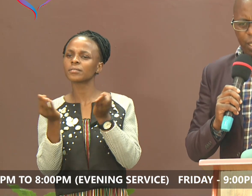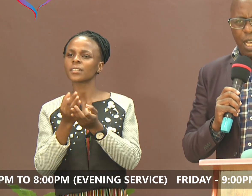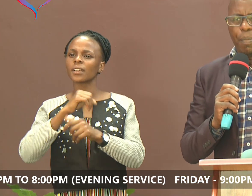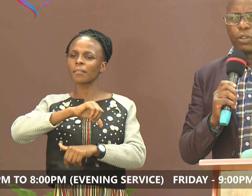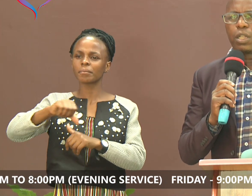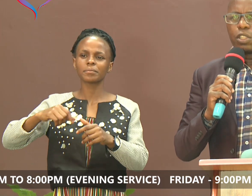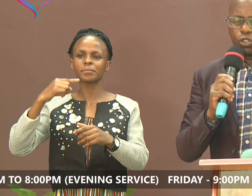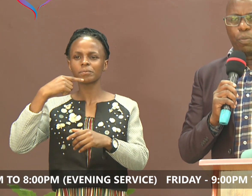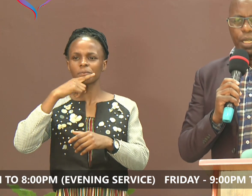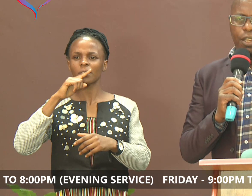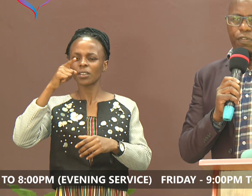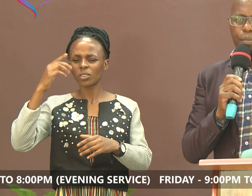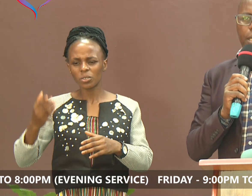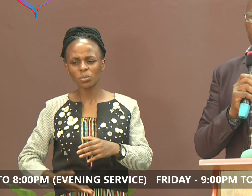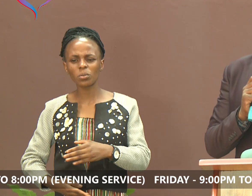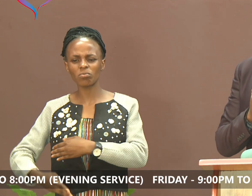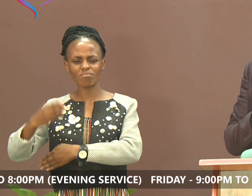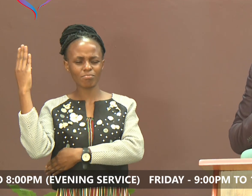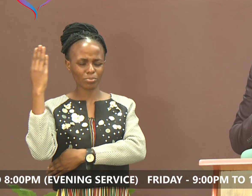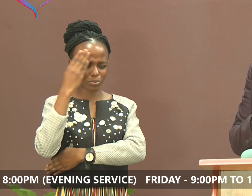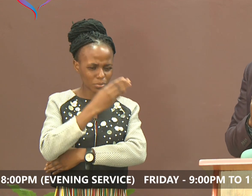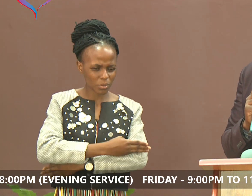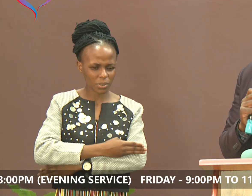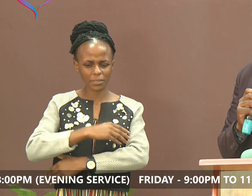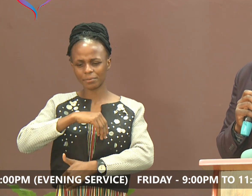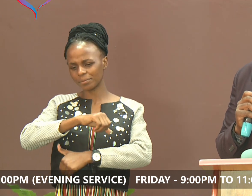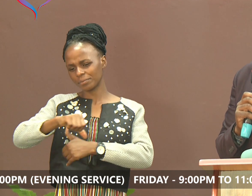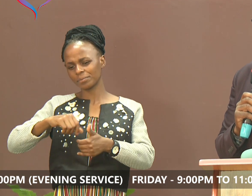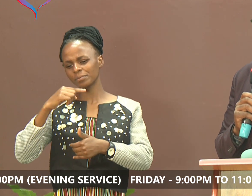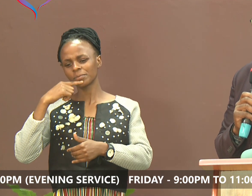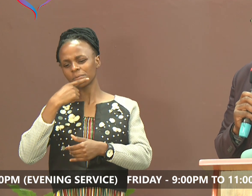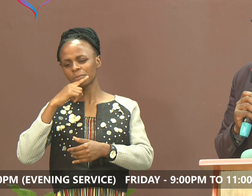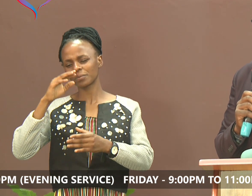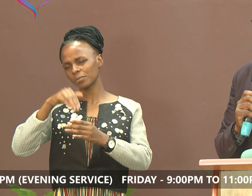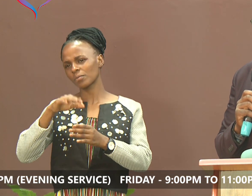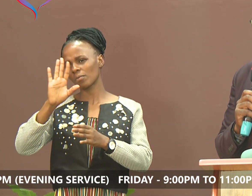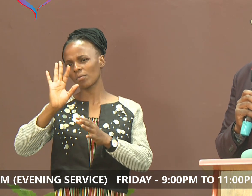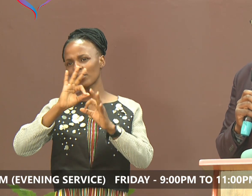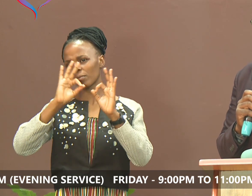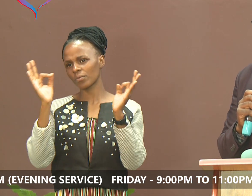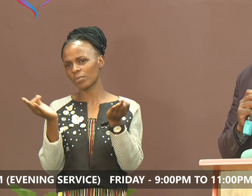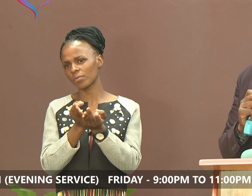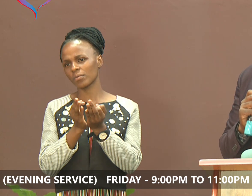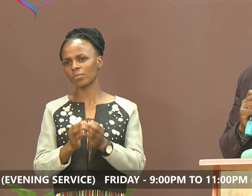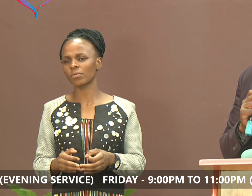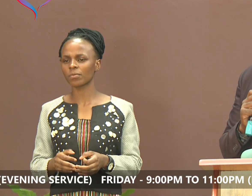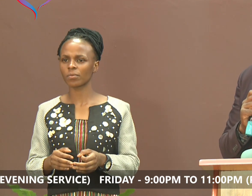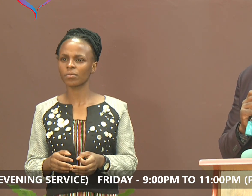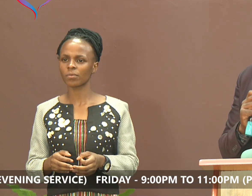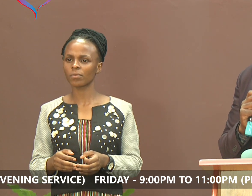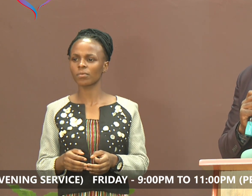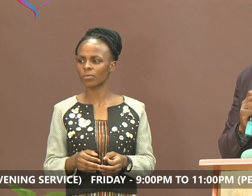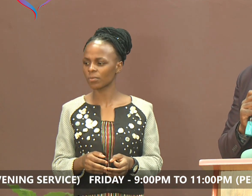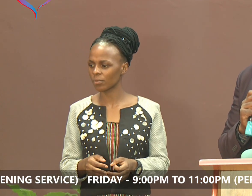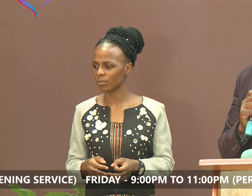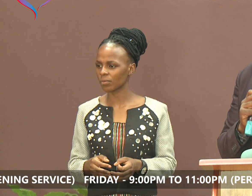boundaries about social media in your family? Nono chenkulu bintu chebikulu bye mutunulira bwe mba mwogera